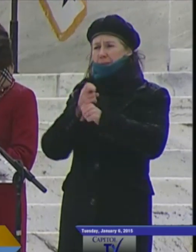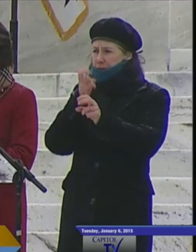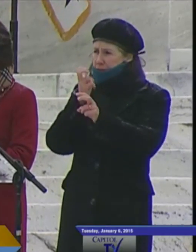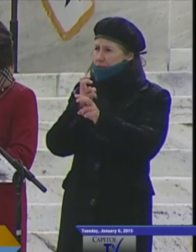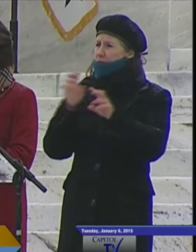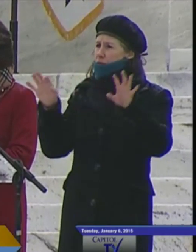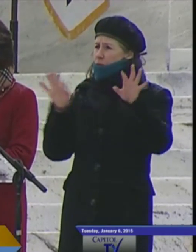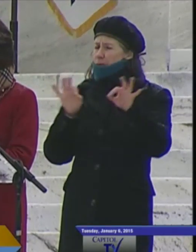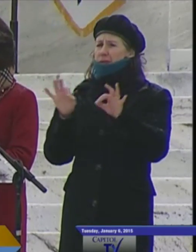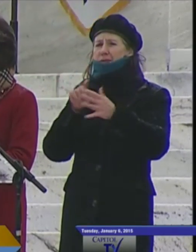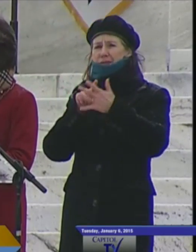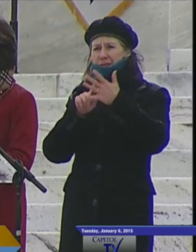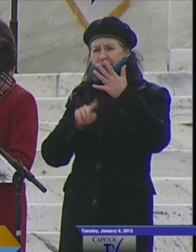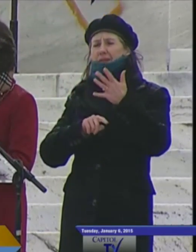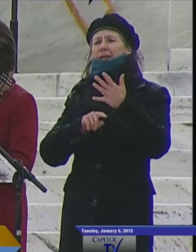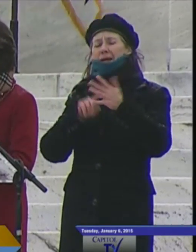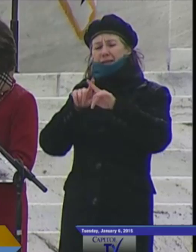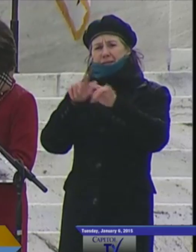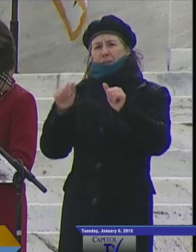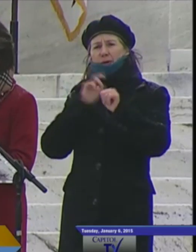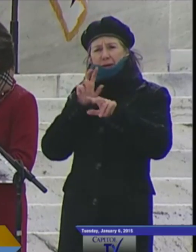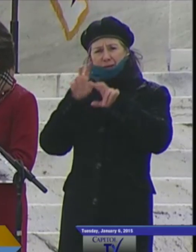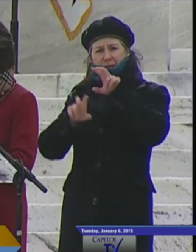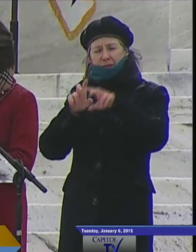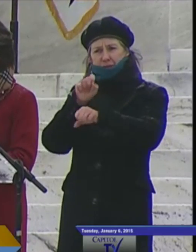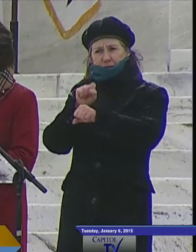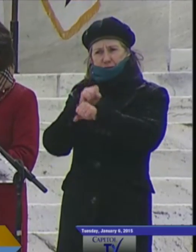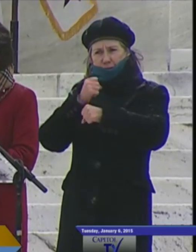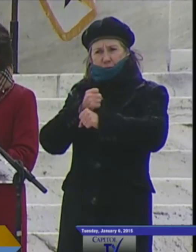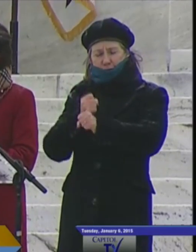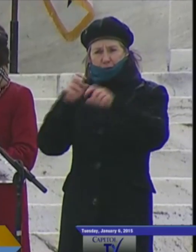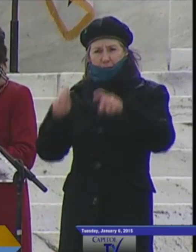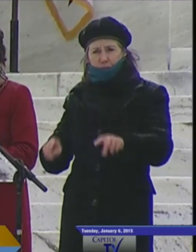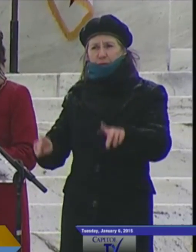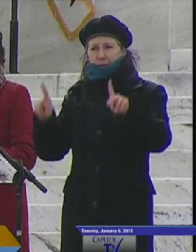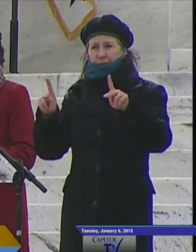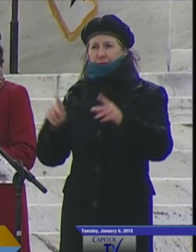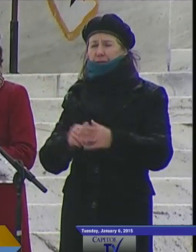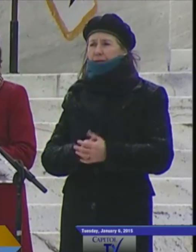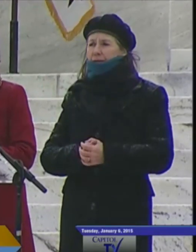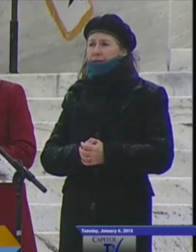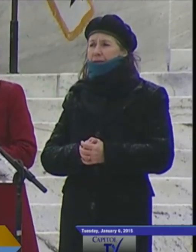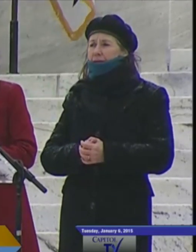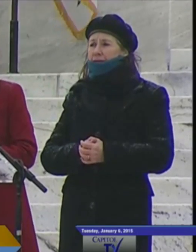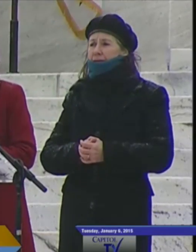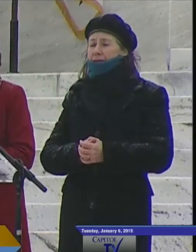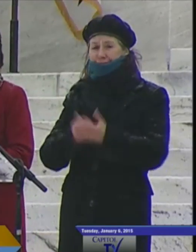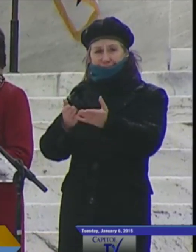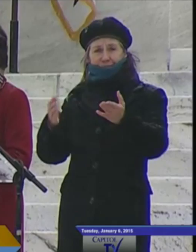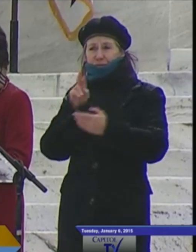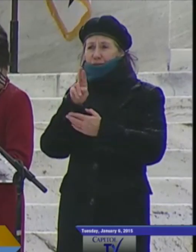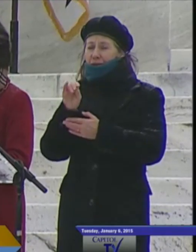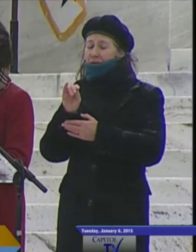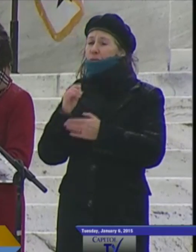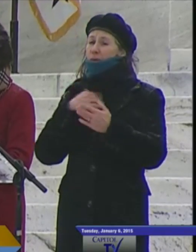that at the same time we'll be able to invest in job-creating opportunities. My fellow Rhode Islanders, today we face